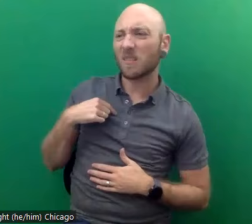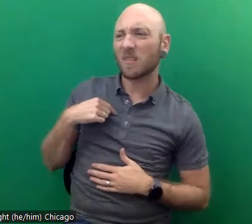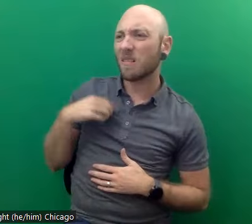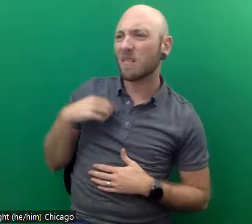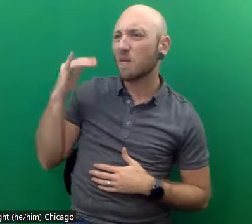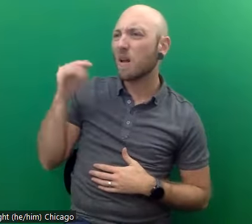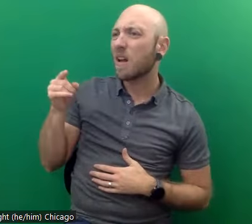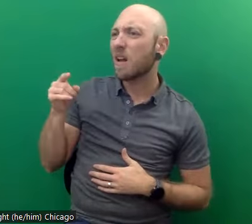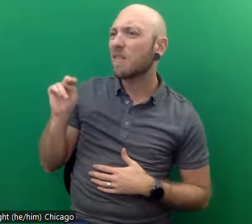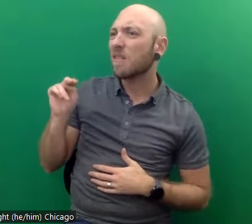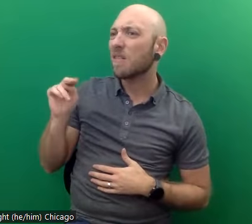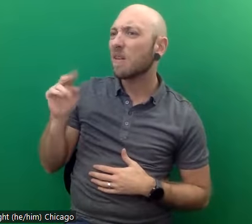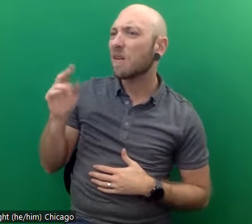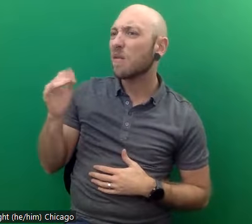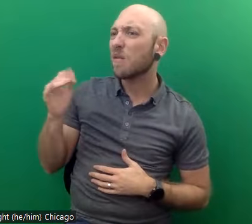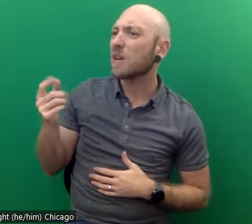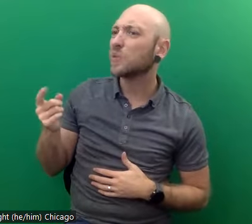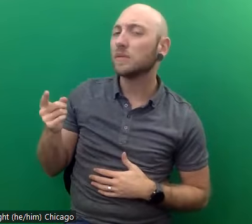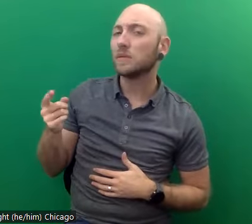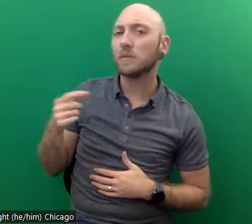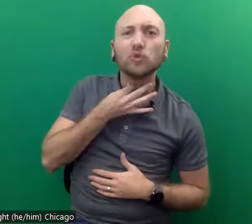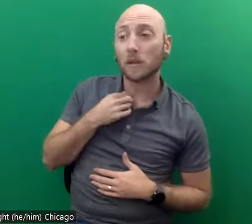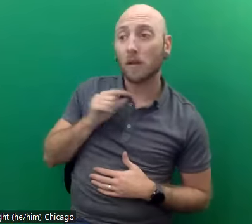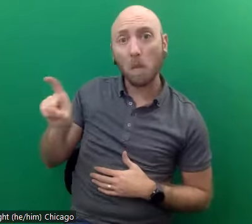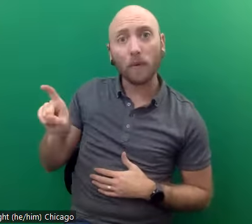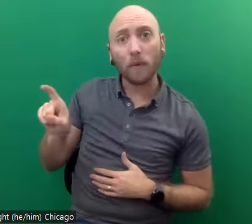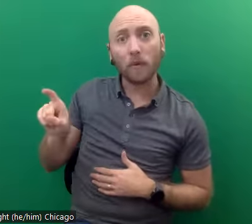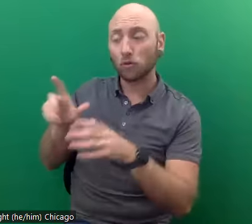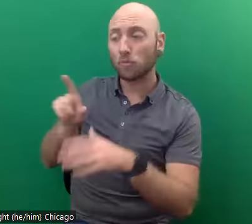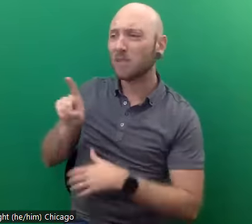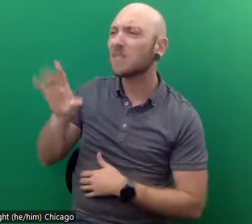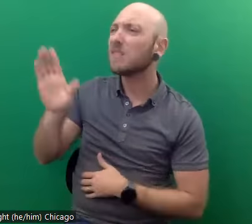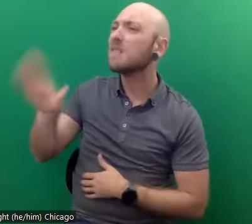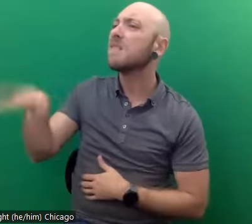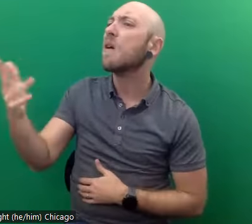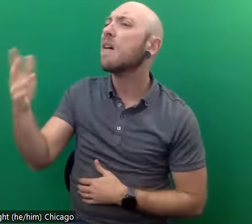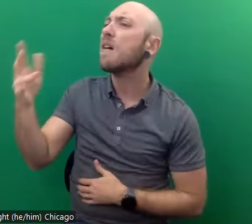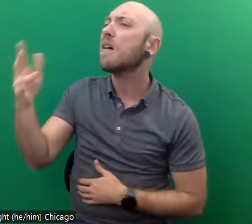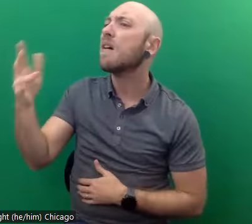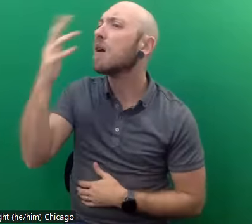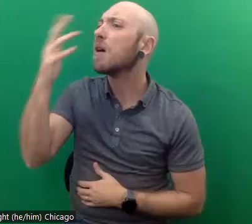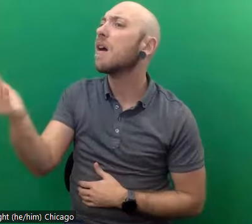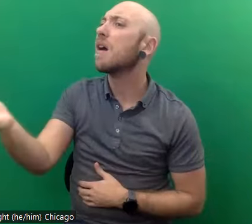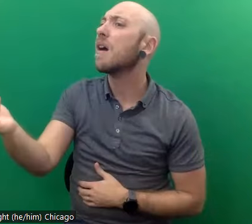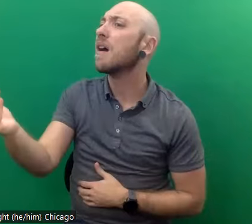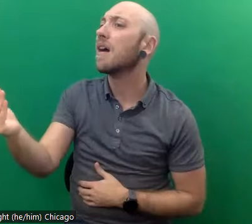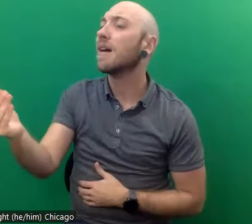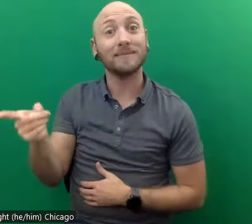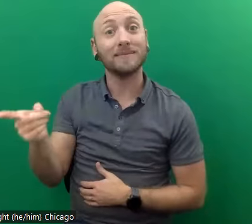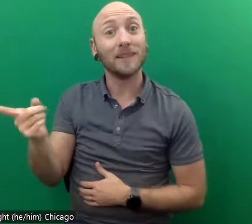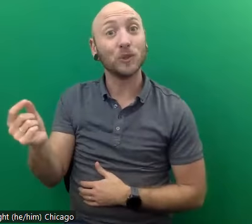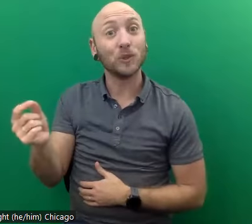curiosity, I walked over, I asked what was so funny, and they were all smoking